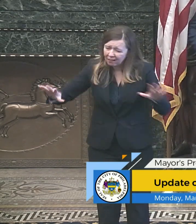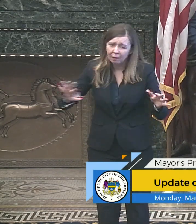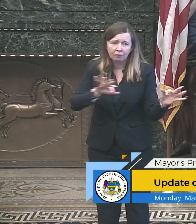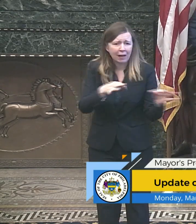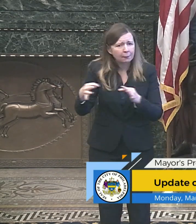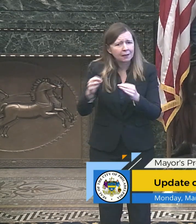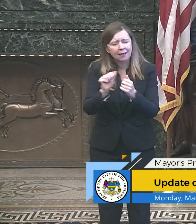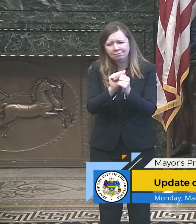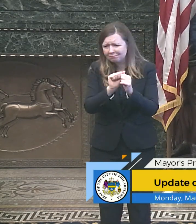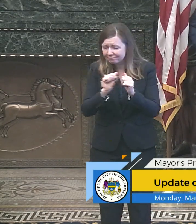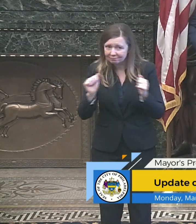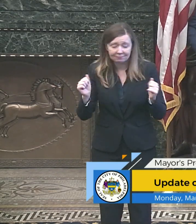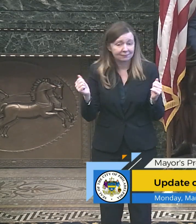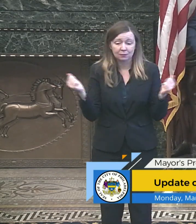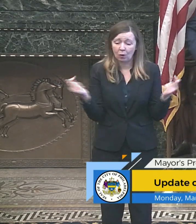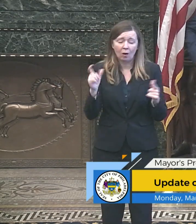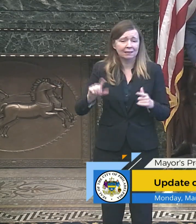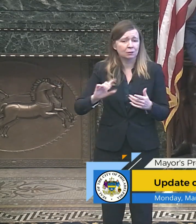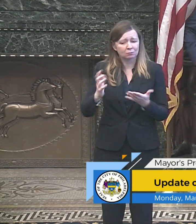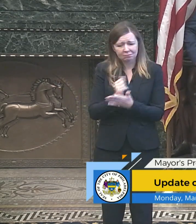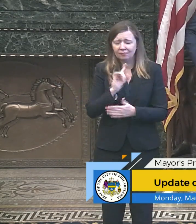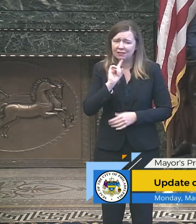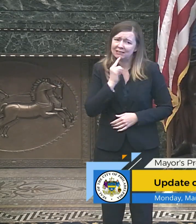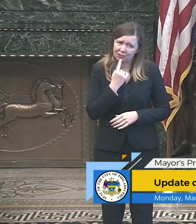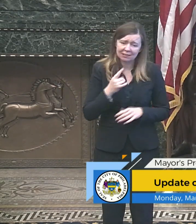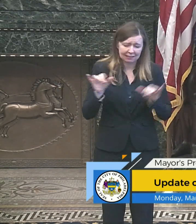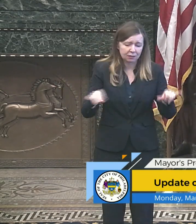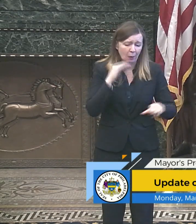family. So everyone needs to take this very seriously.